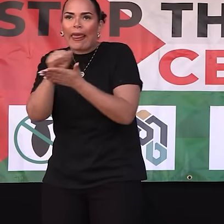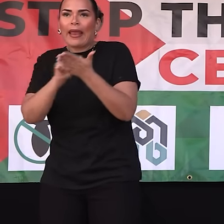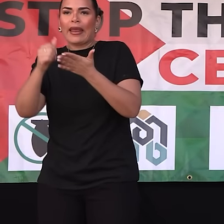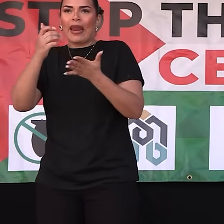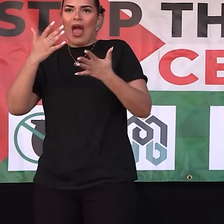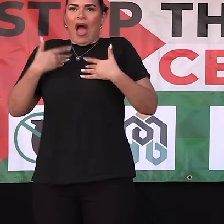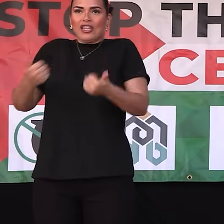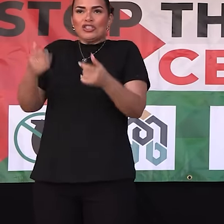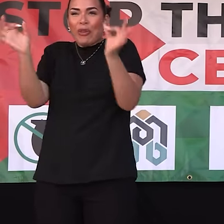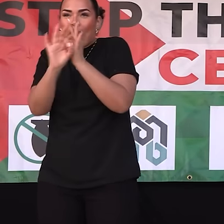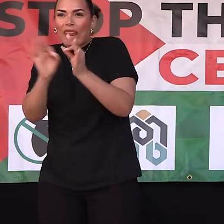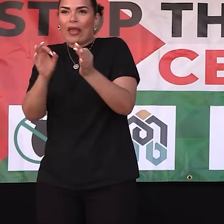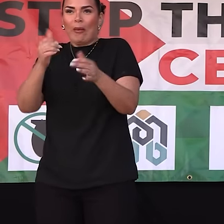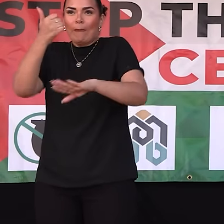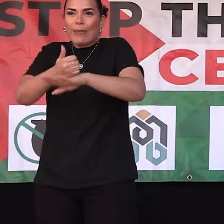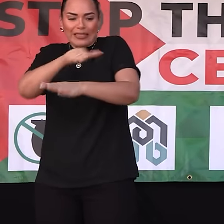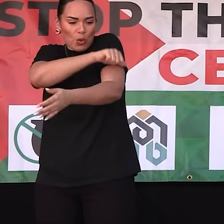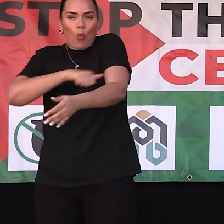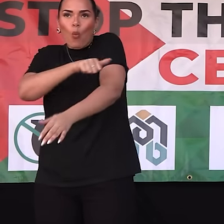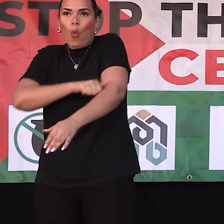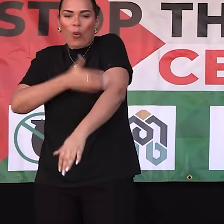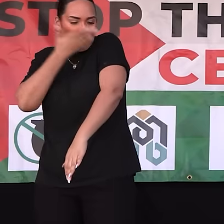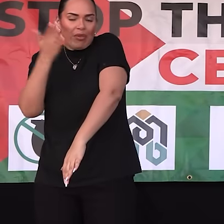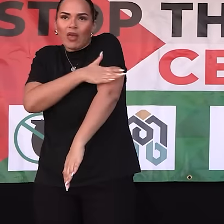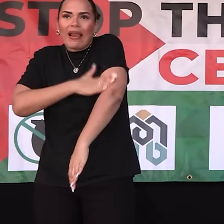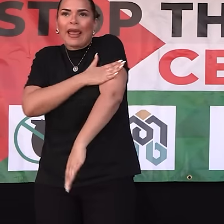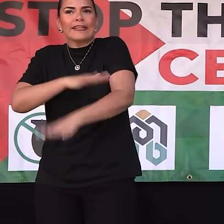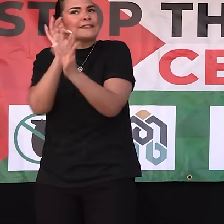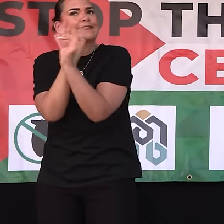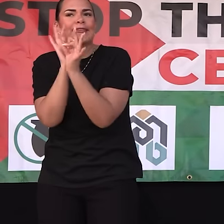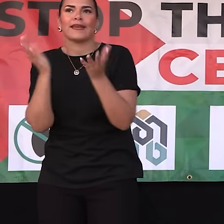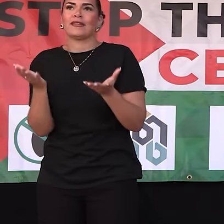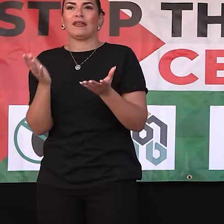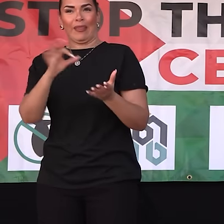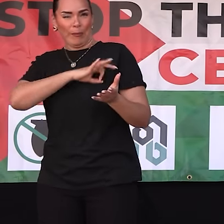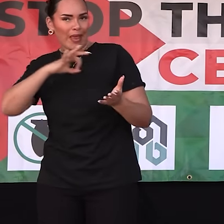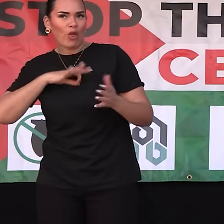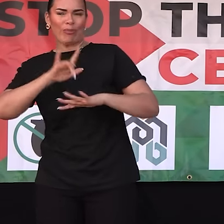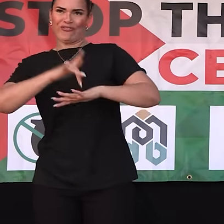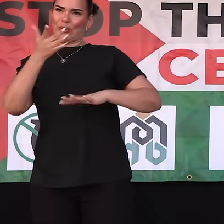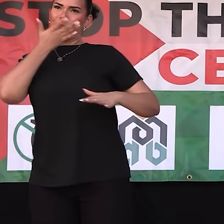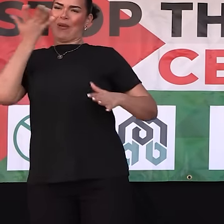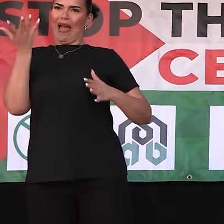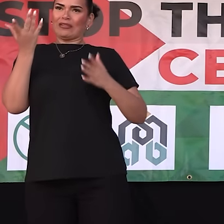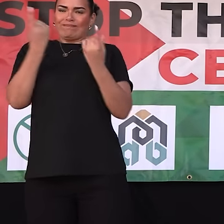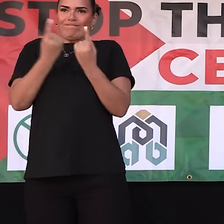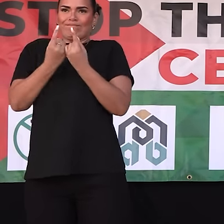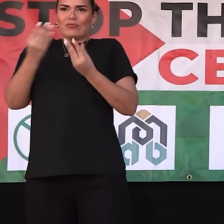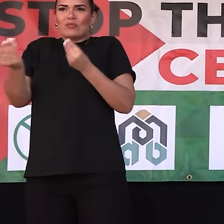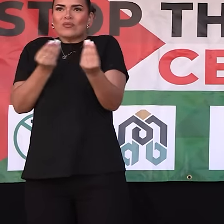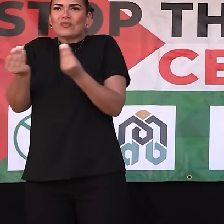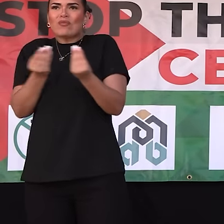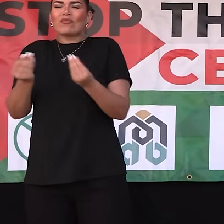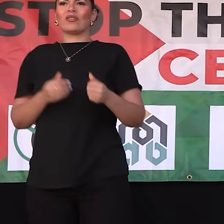basic wounds. Yet a few kilometres away, there's material to treat every